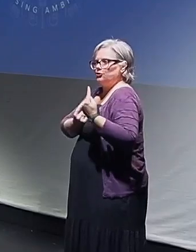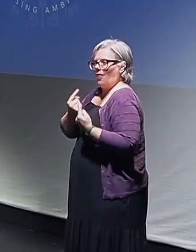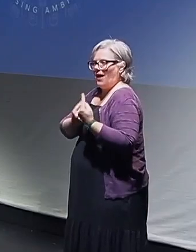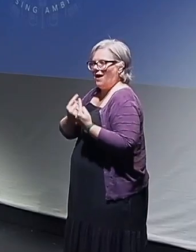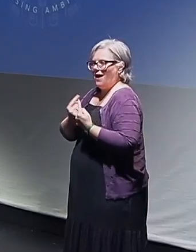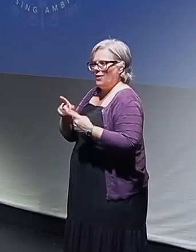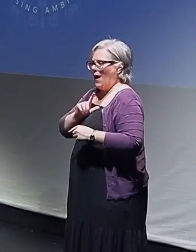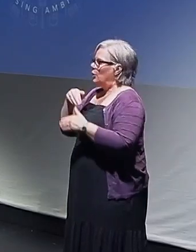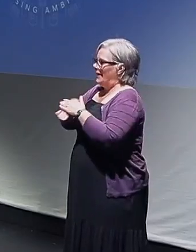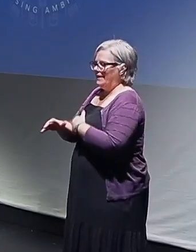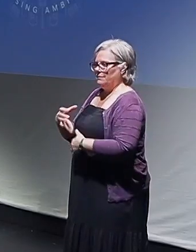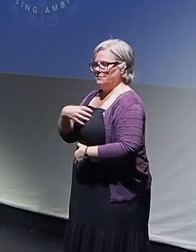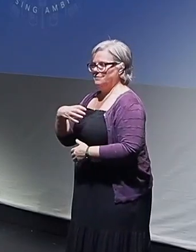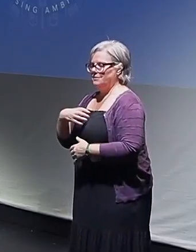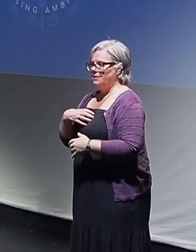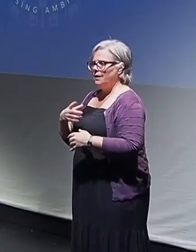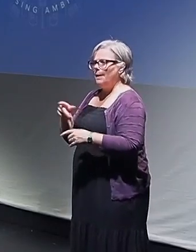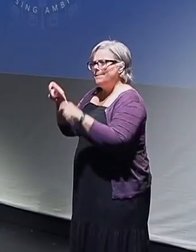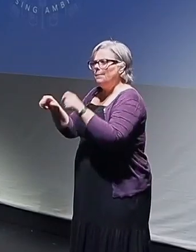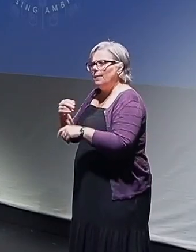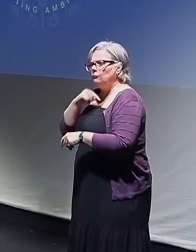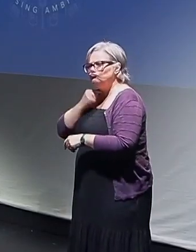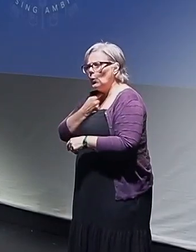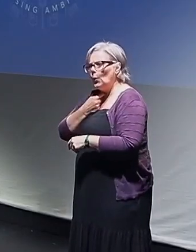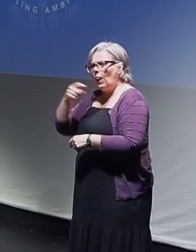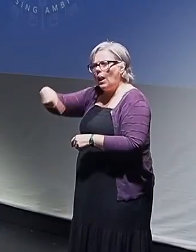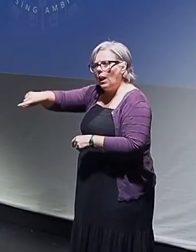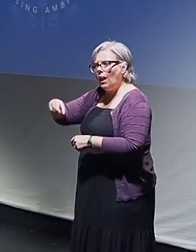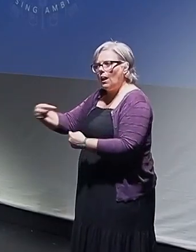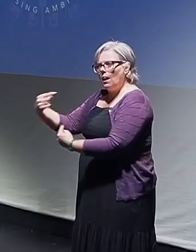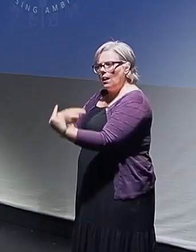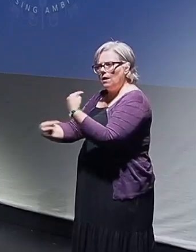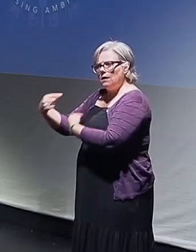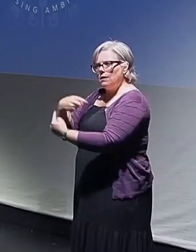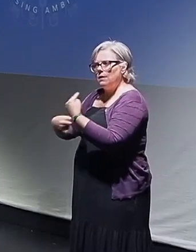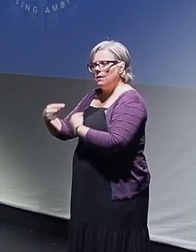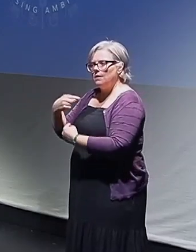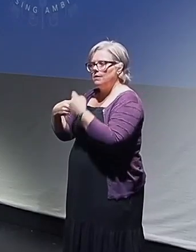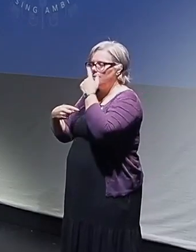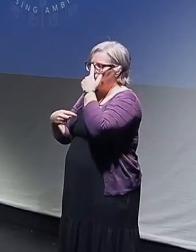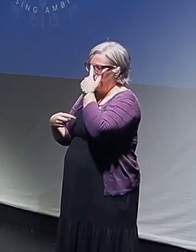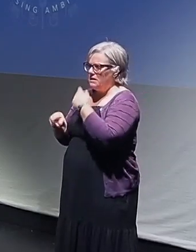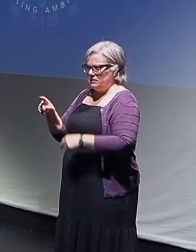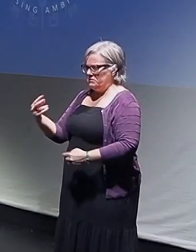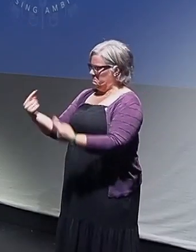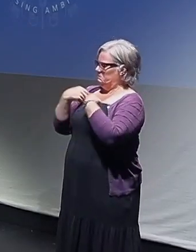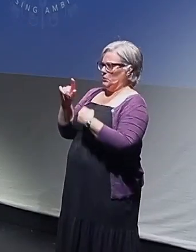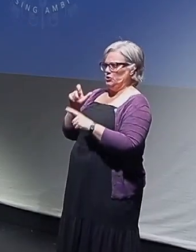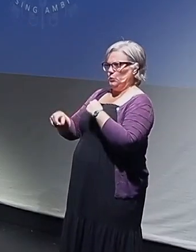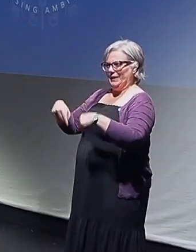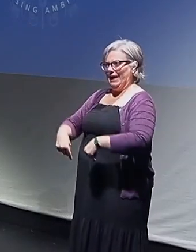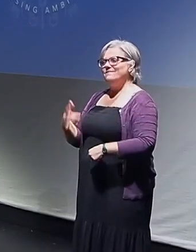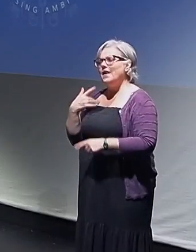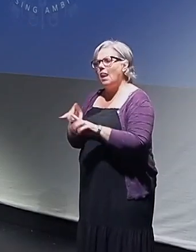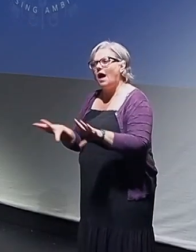you'd go to these art events, and people were mean. People were mean. And, you know, they were like, "What are you doing here?" That's what it felt